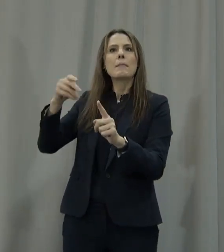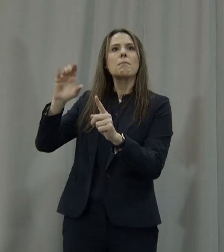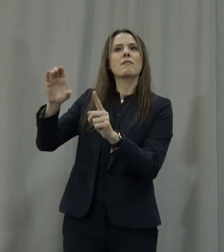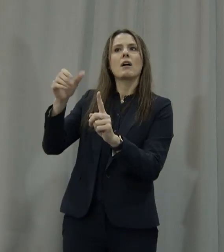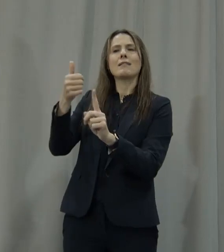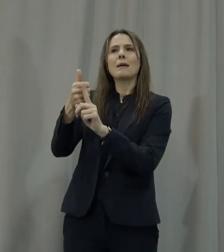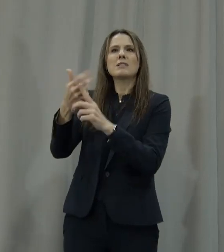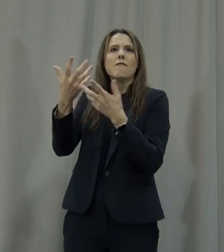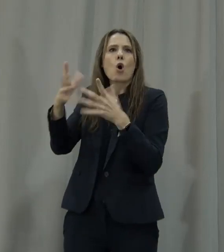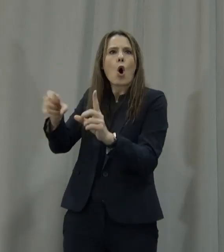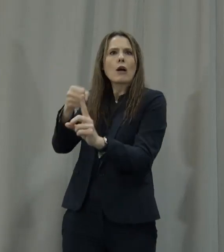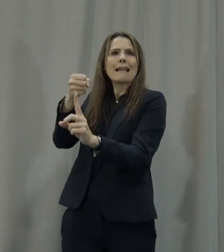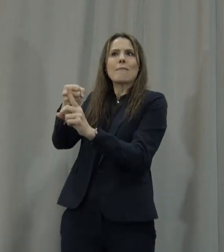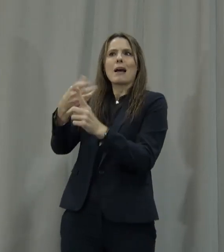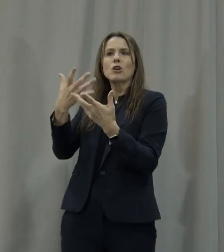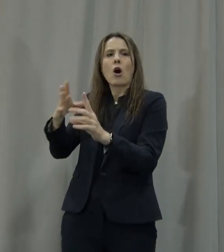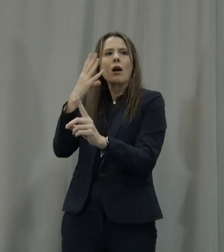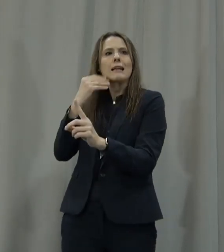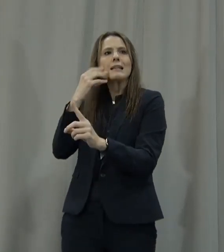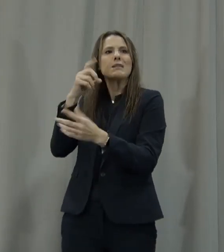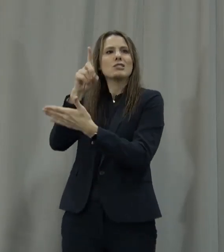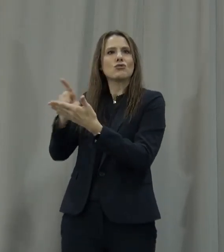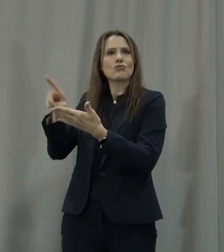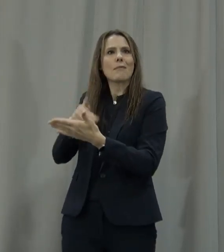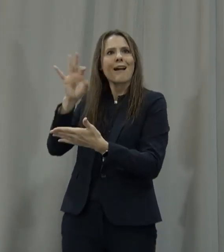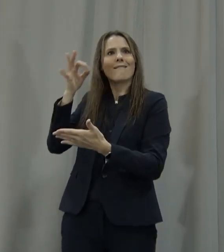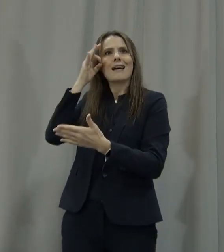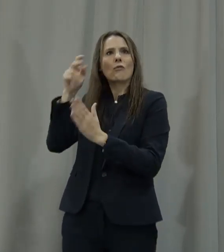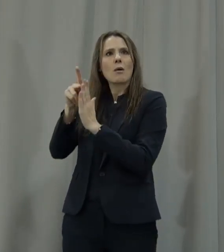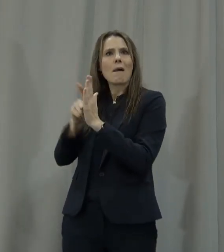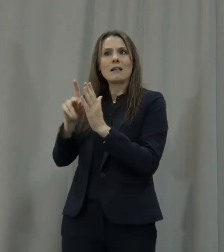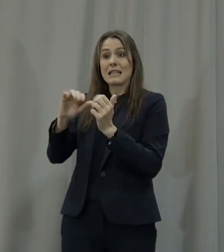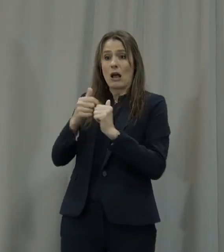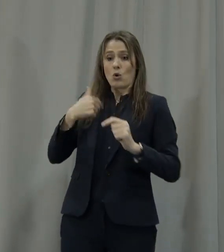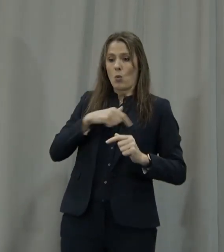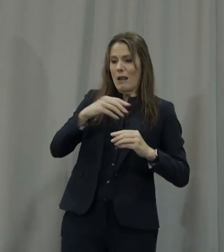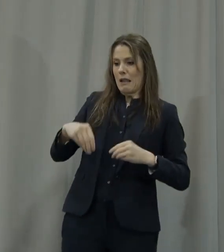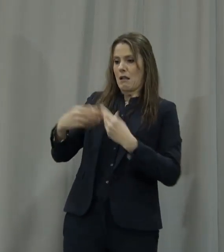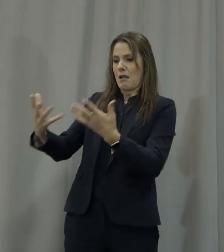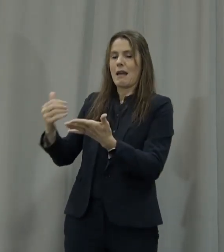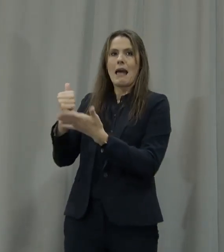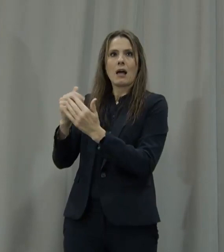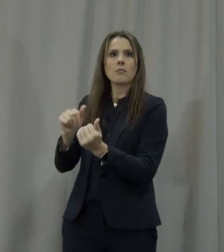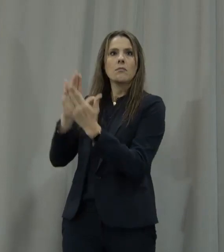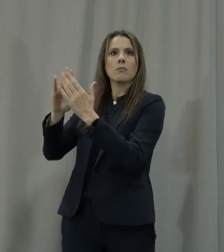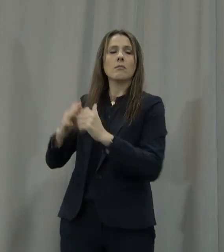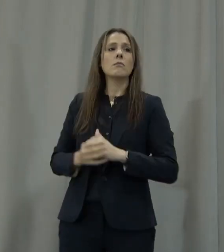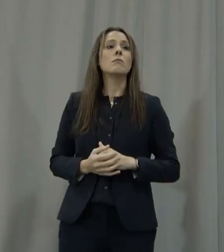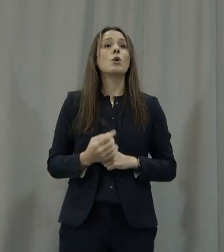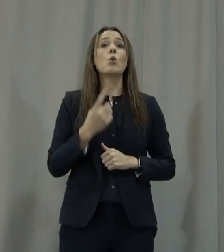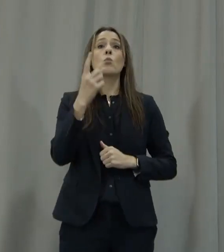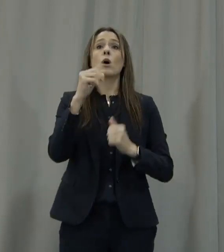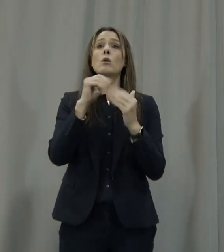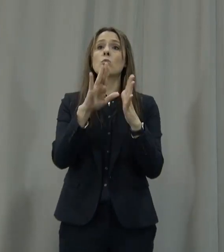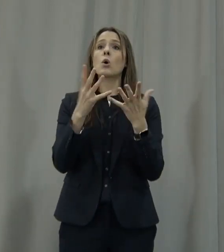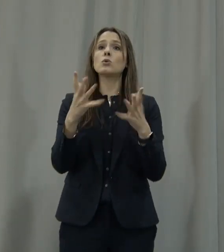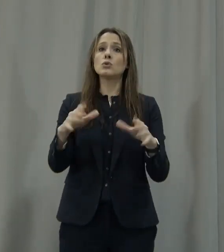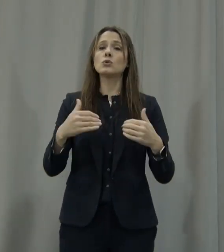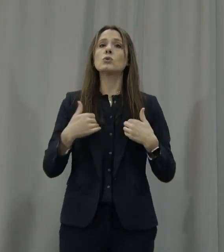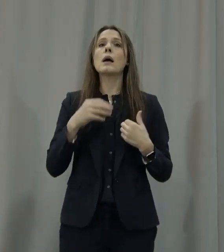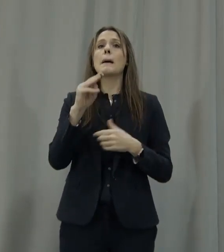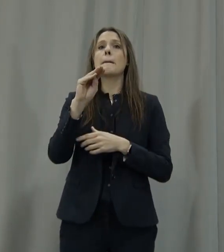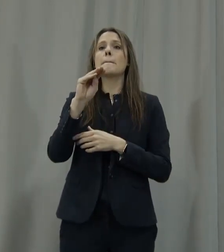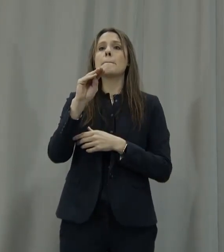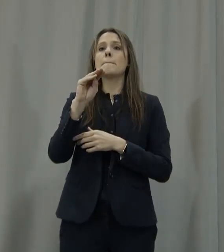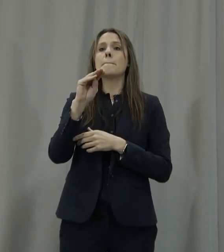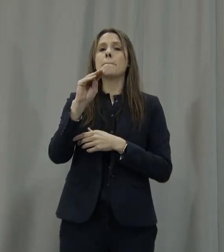directly impacted by discriminatory federal policies. As one approach, we are pleased to report that the Michigan Department